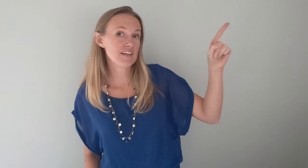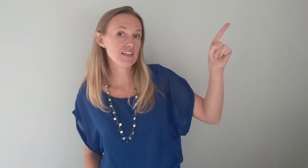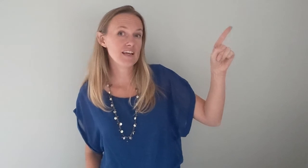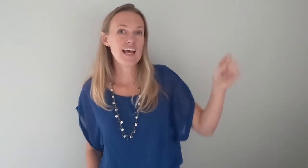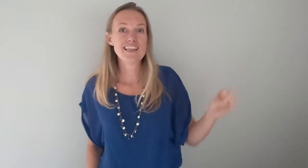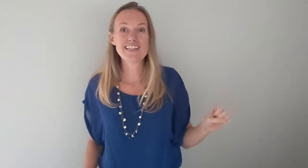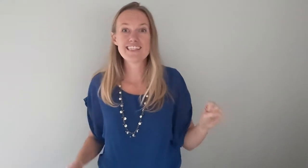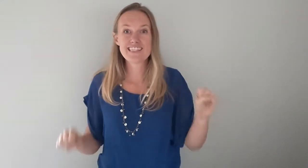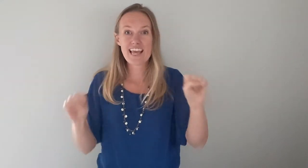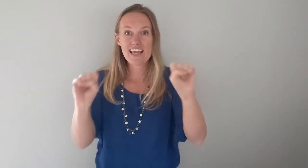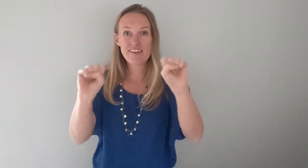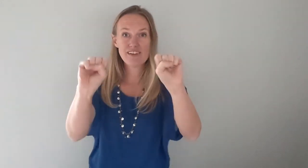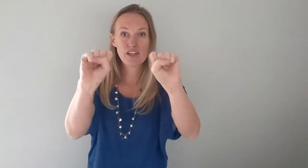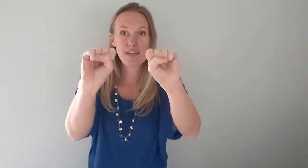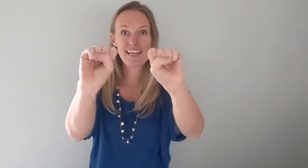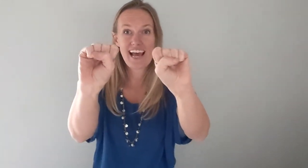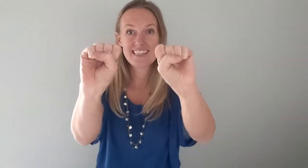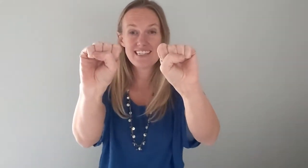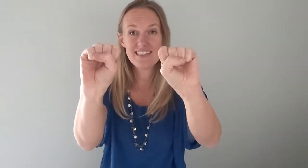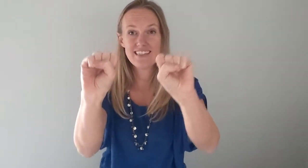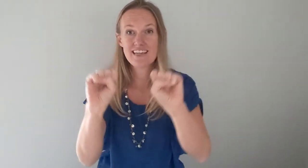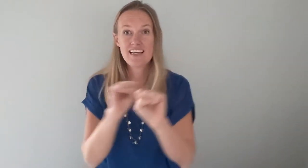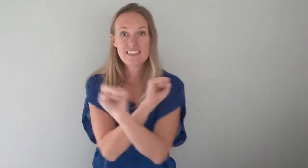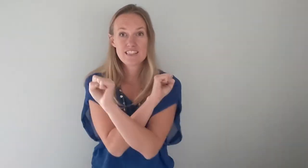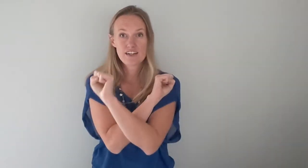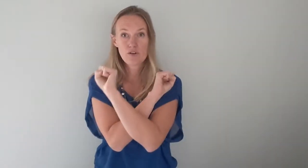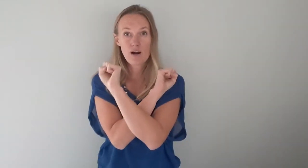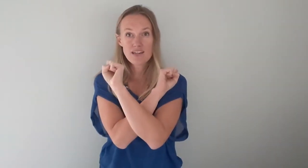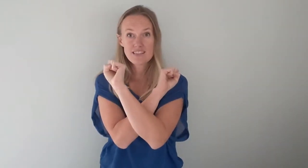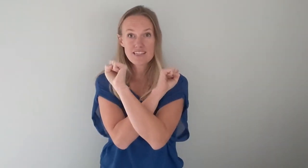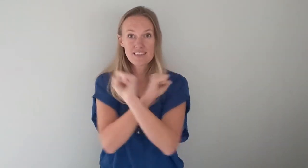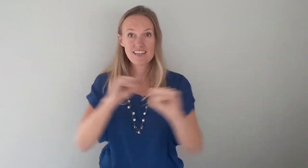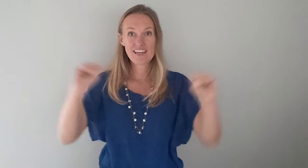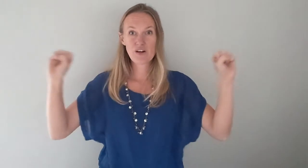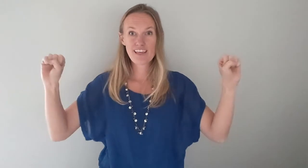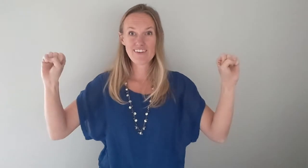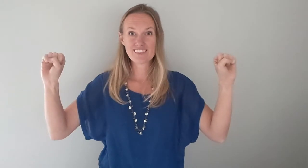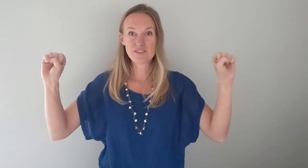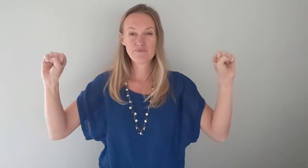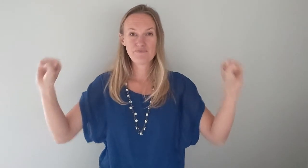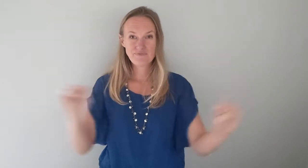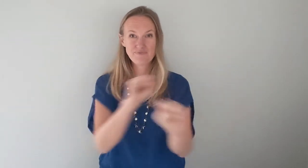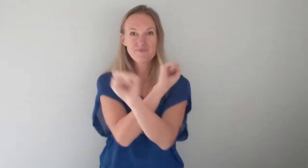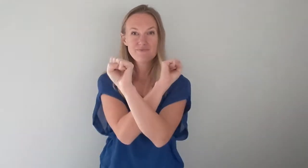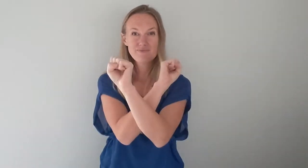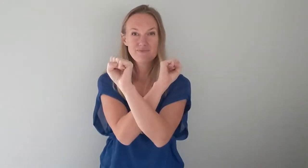and then save, you're making S's, starting crossed and going out.